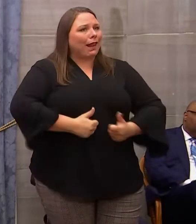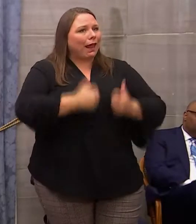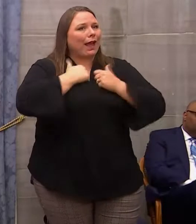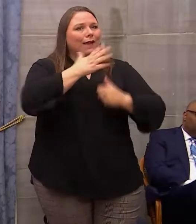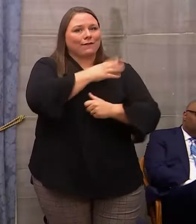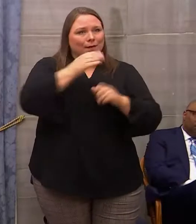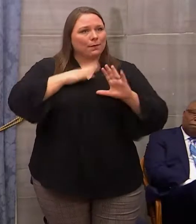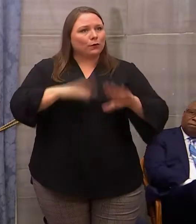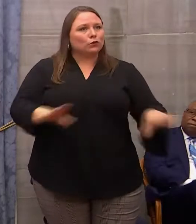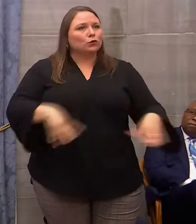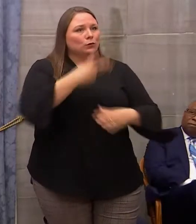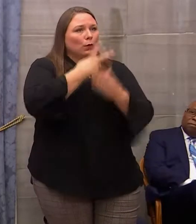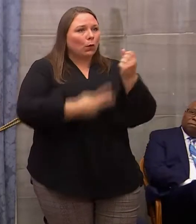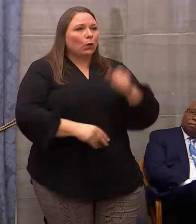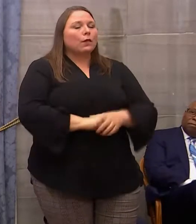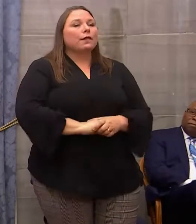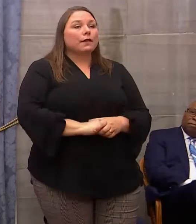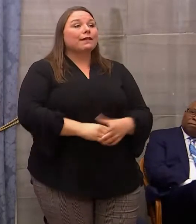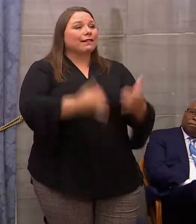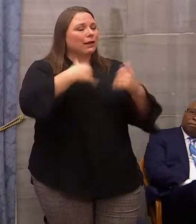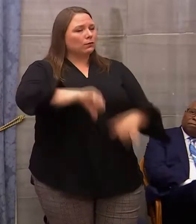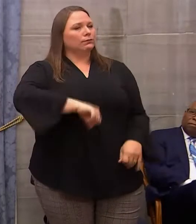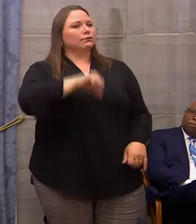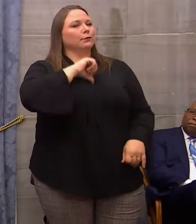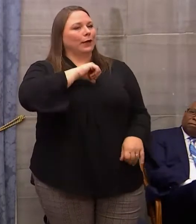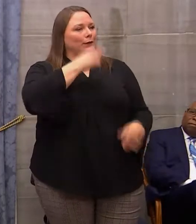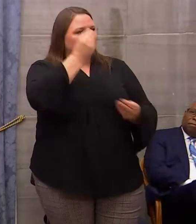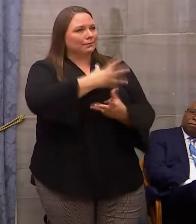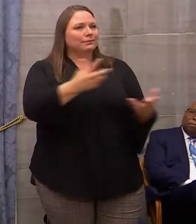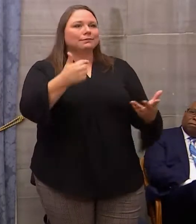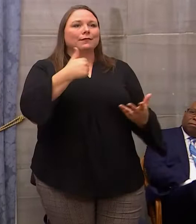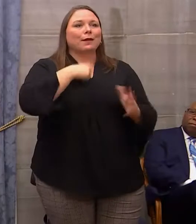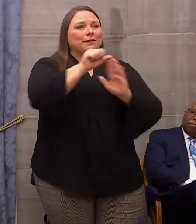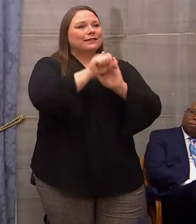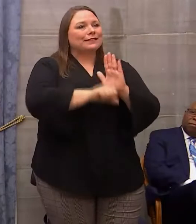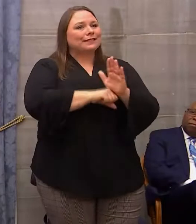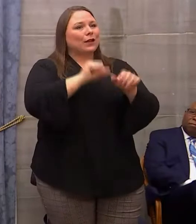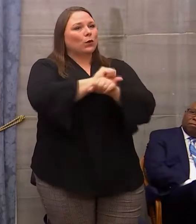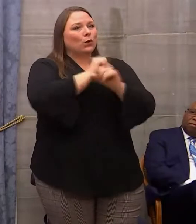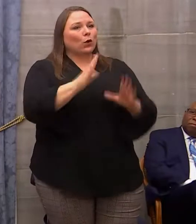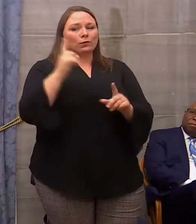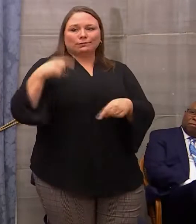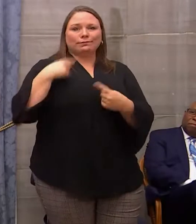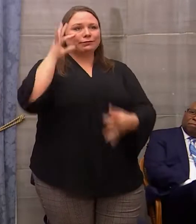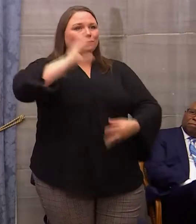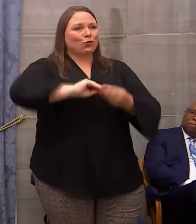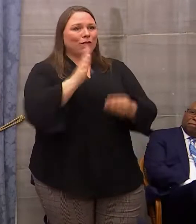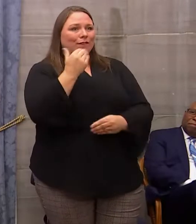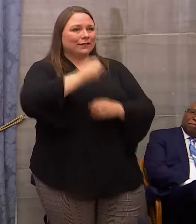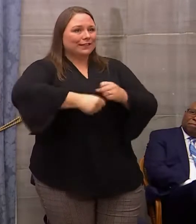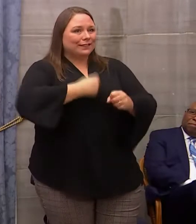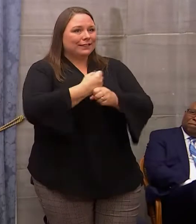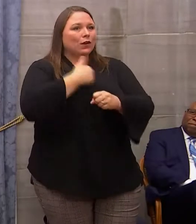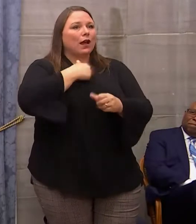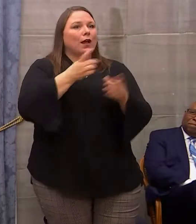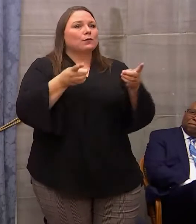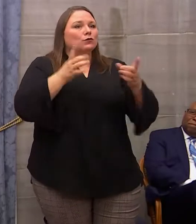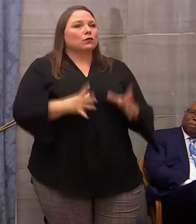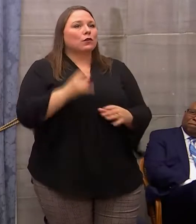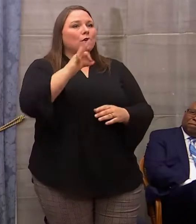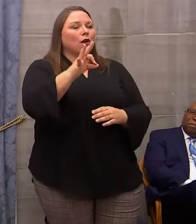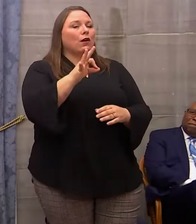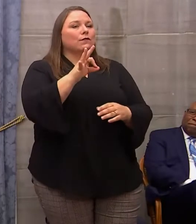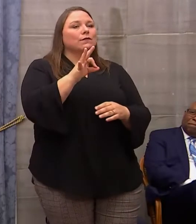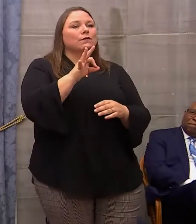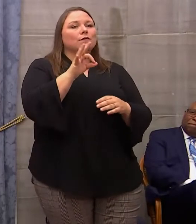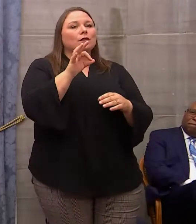and my children. I can now proudly say I have been a state employee for 15 years. I currently serve as a director for the Department of